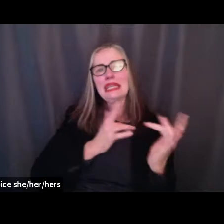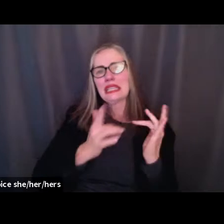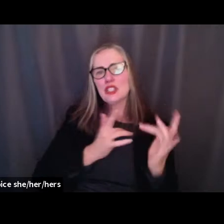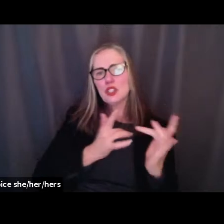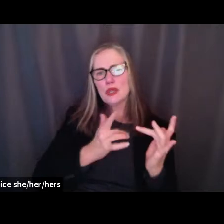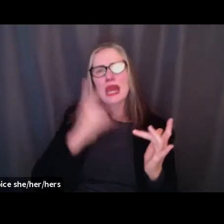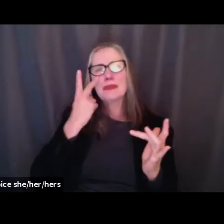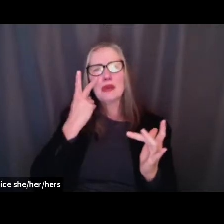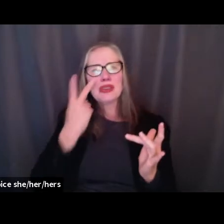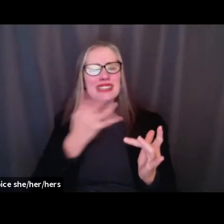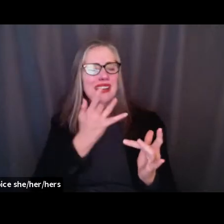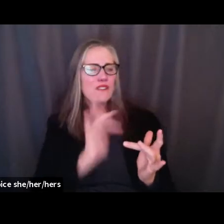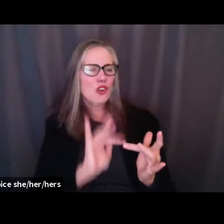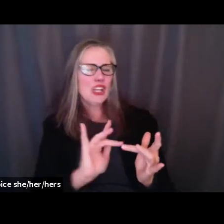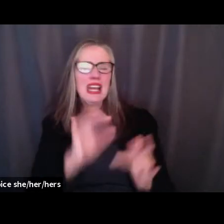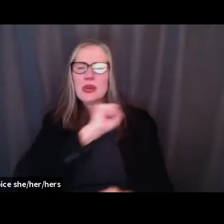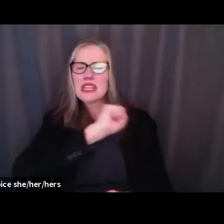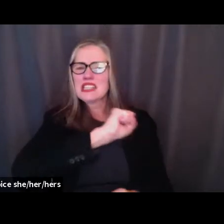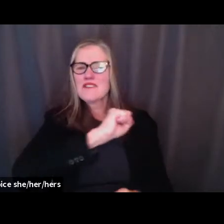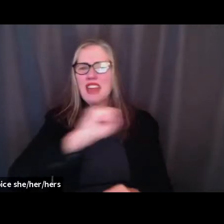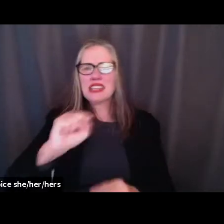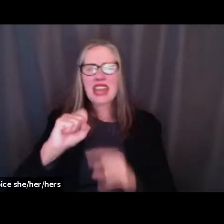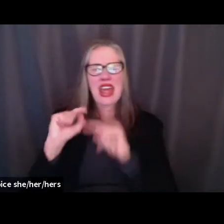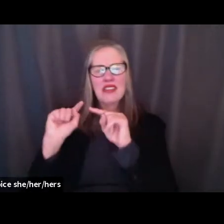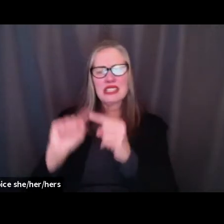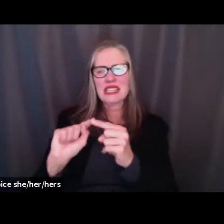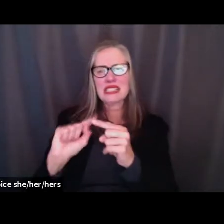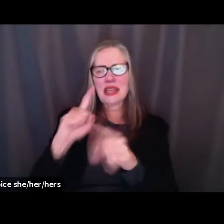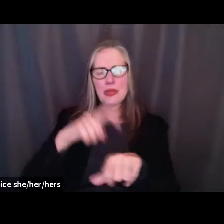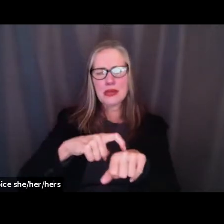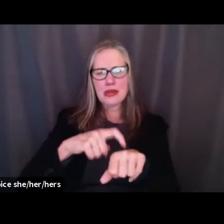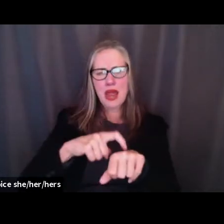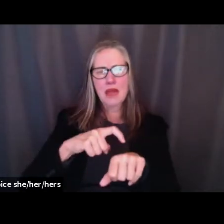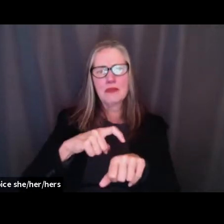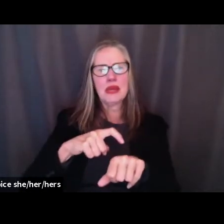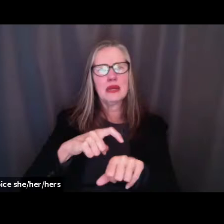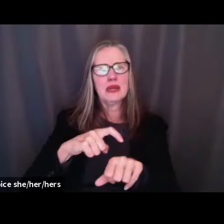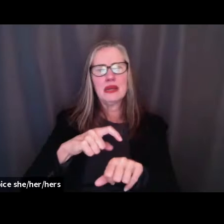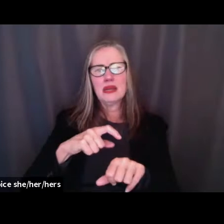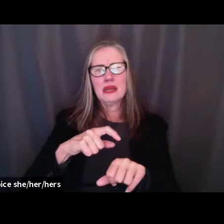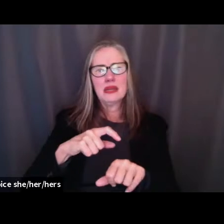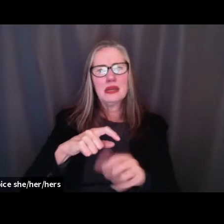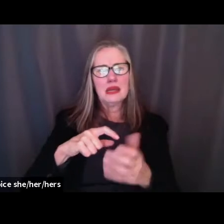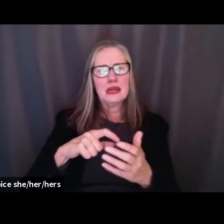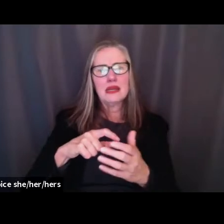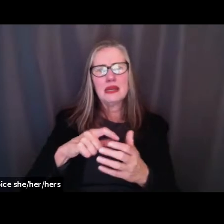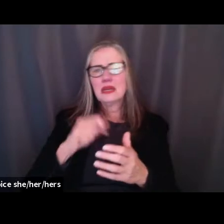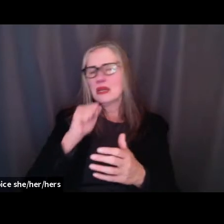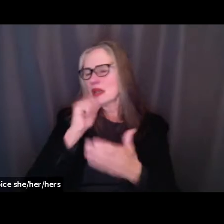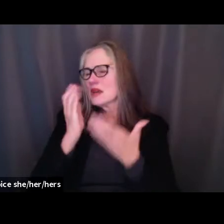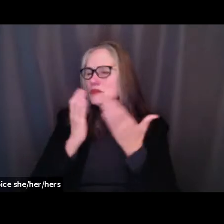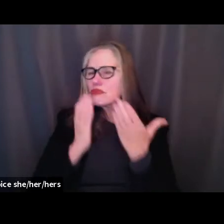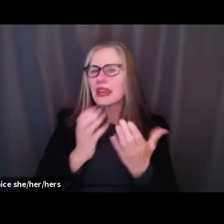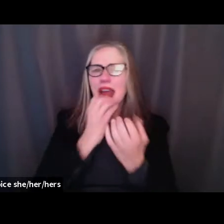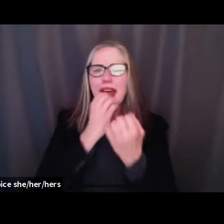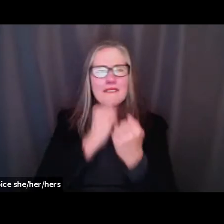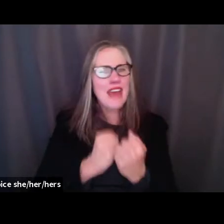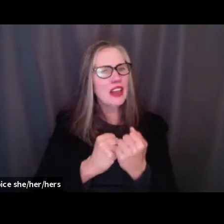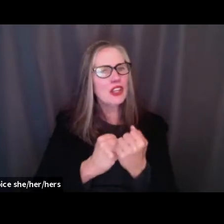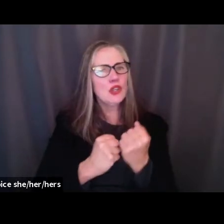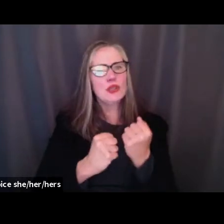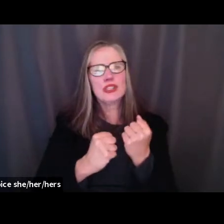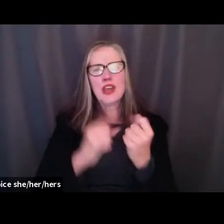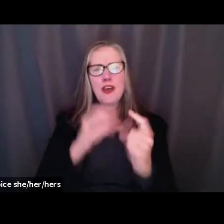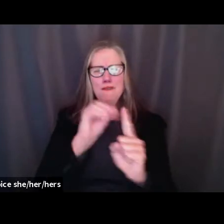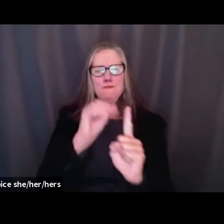have been on the defense since around the time and not really bring our values front and center.